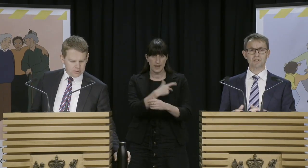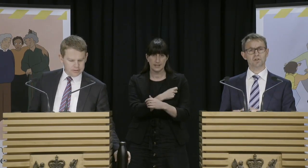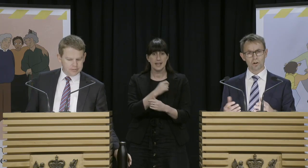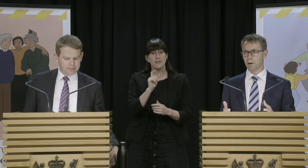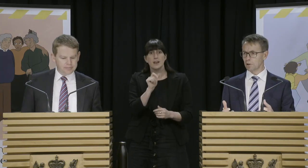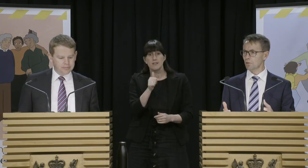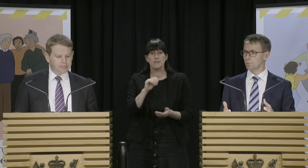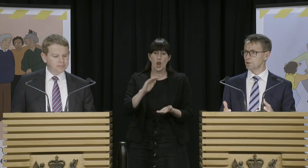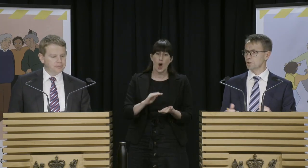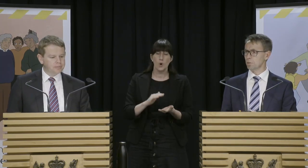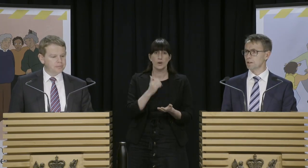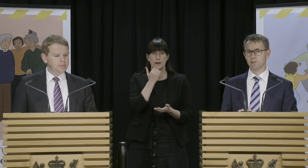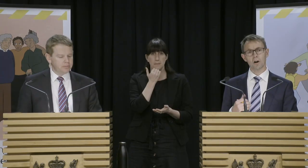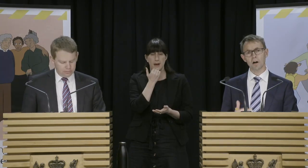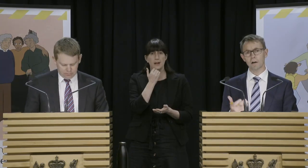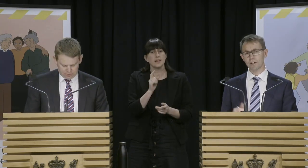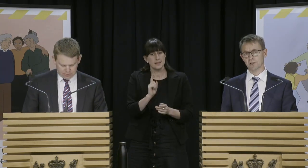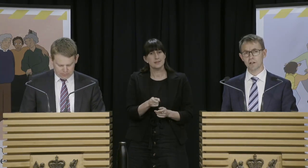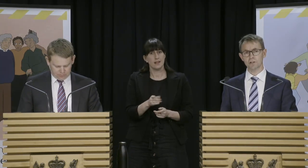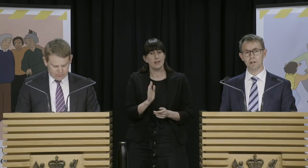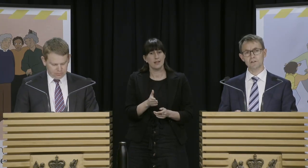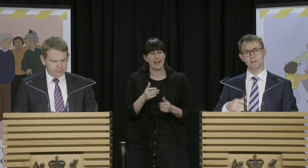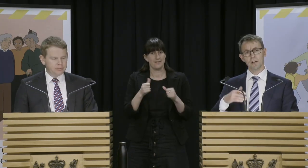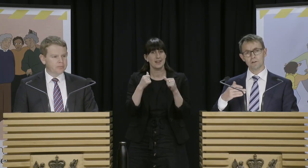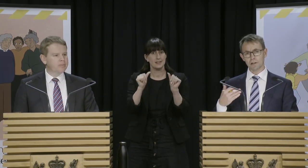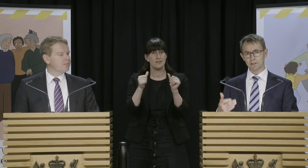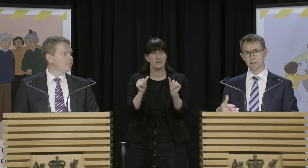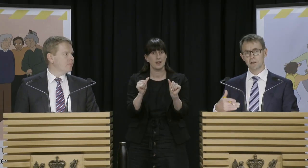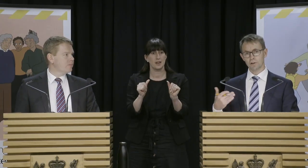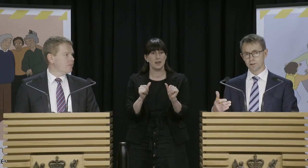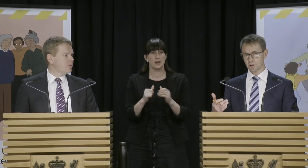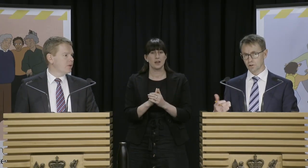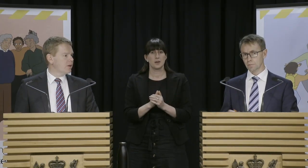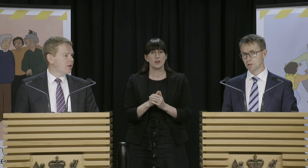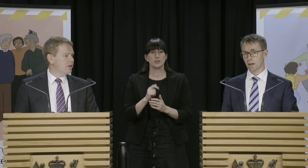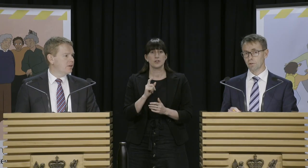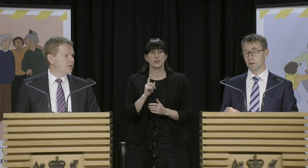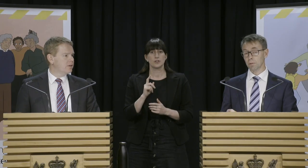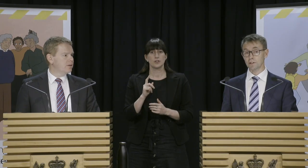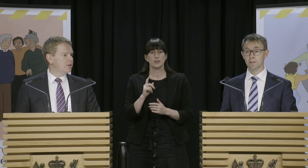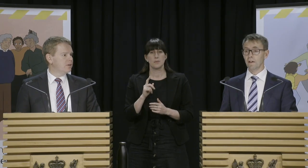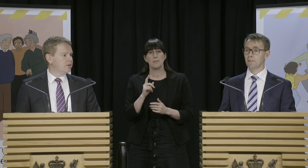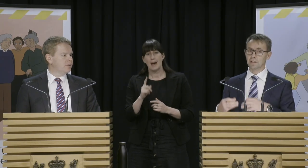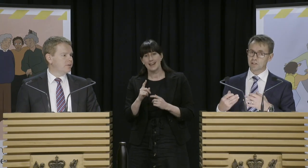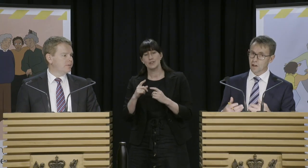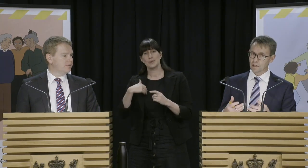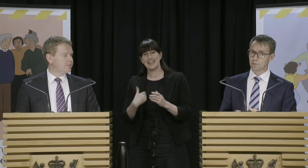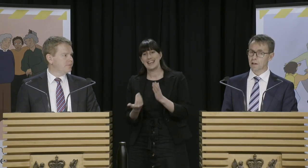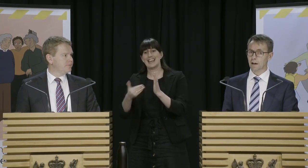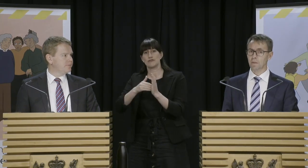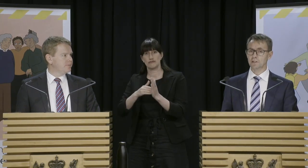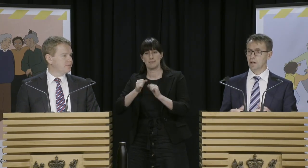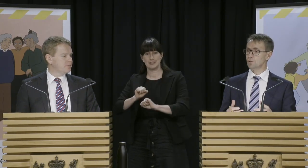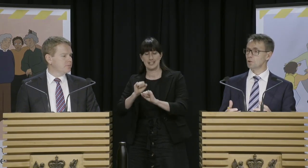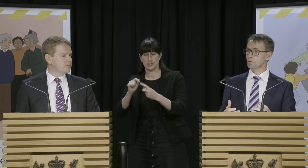have to have quite strong public health measures in place. The higher our vaccination rates, the less those additional measures have to be in place, and the less likely